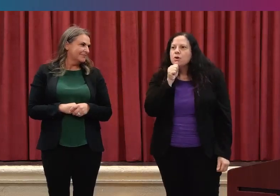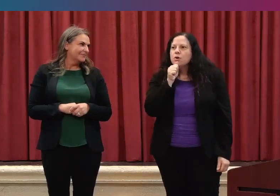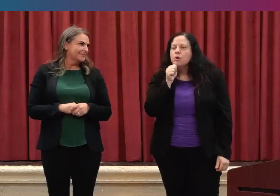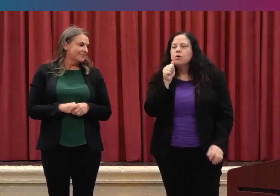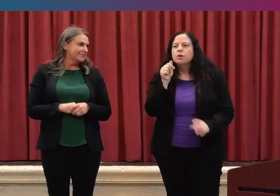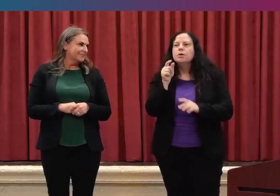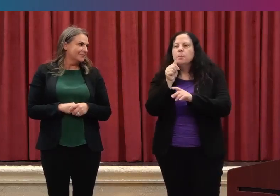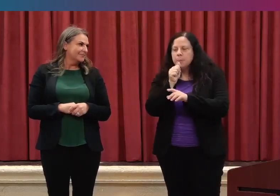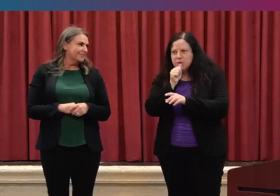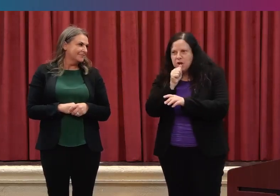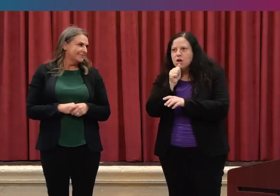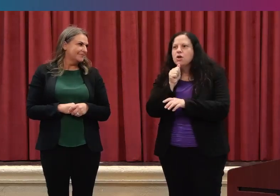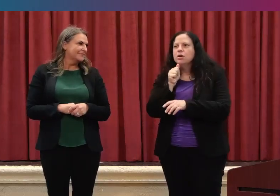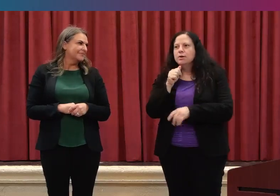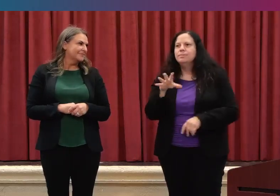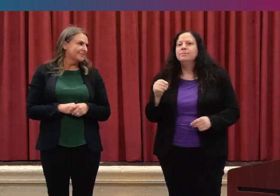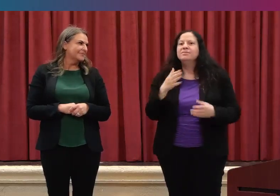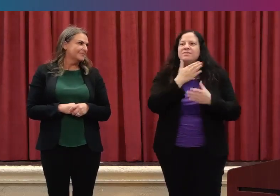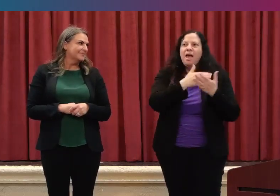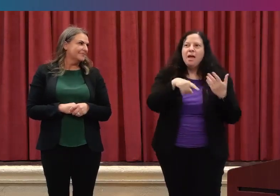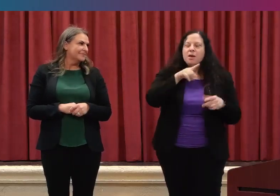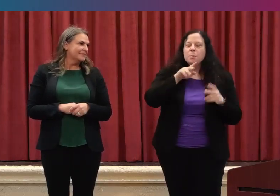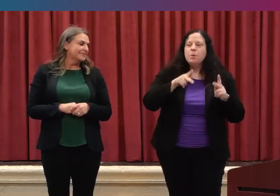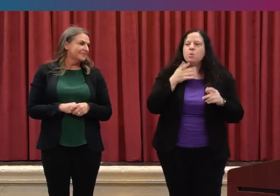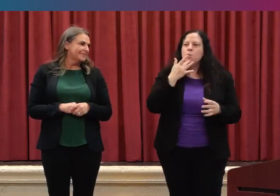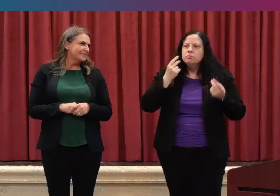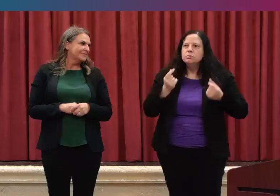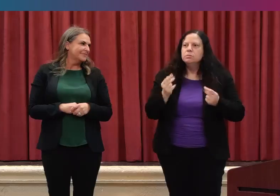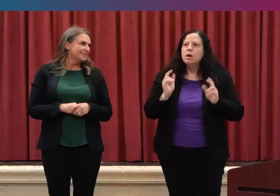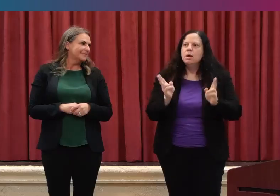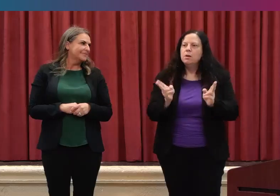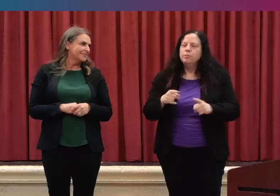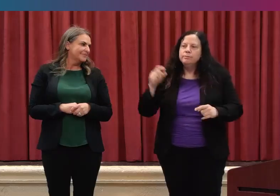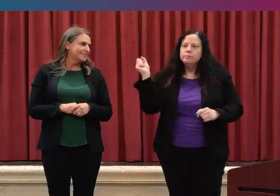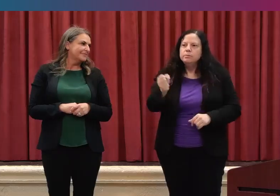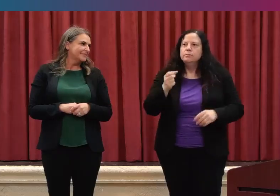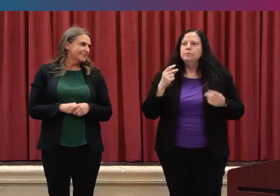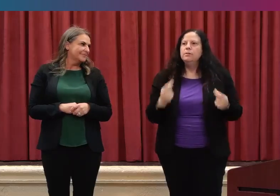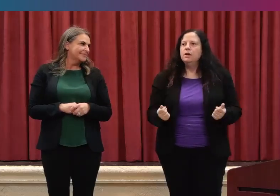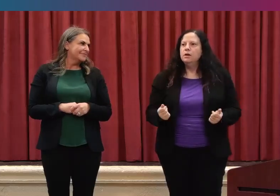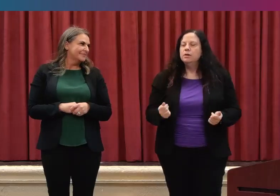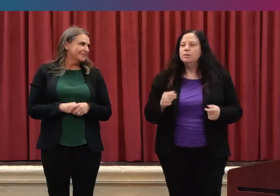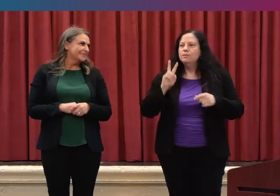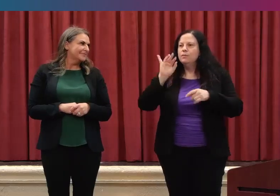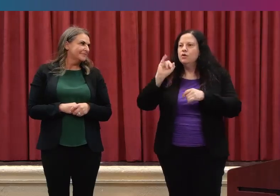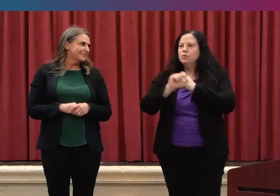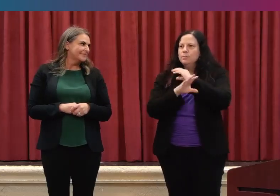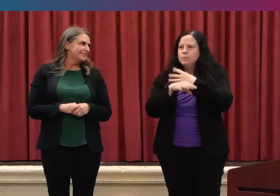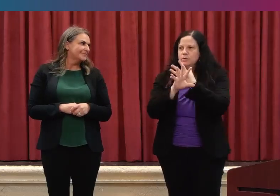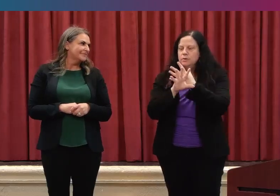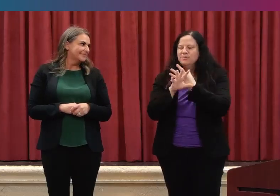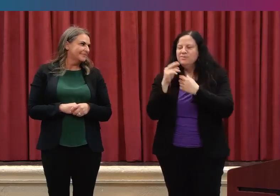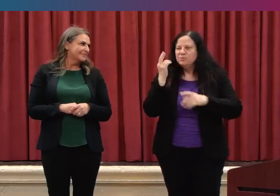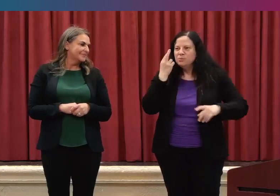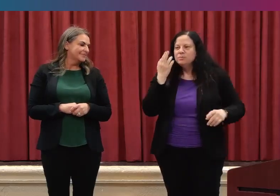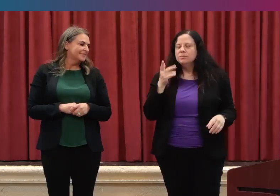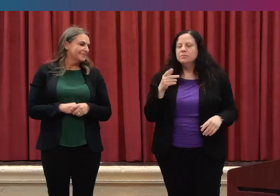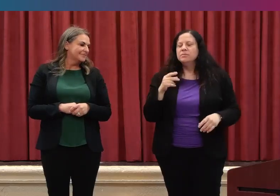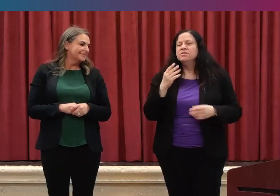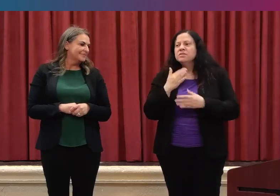really it's, you know, some people kind of consider it a confidentiality. They want to hurry, they don't want to go in, they just want to get that done, and that's what